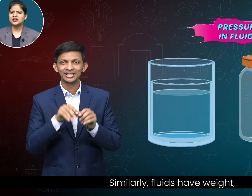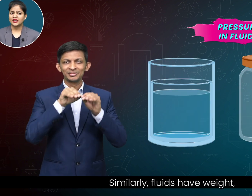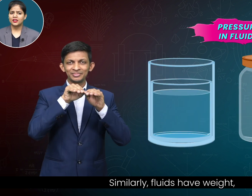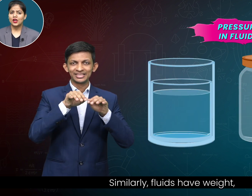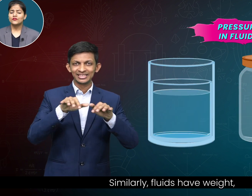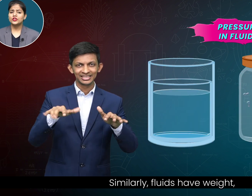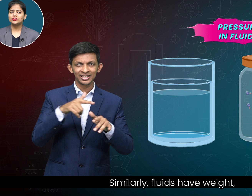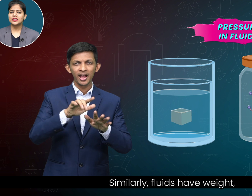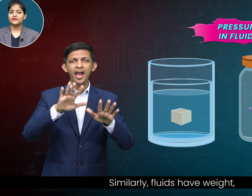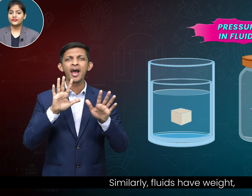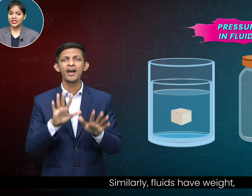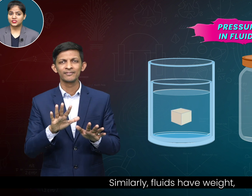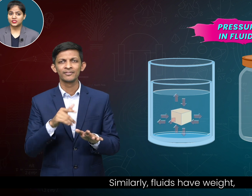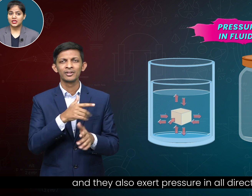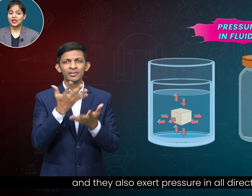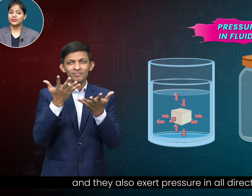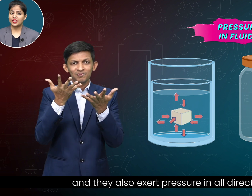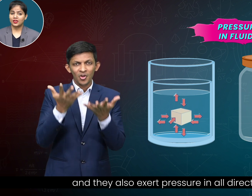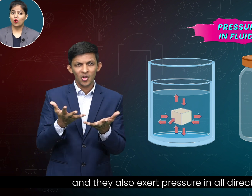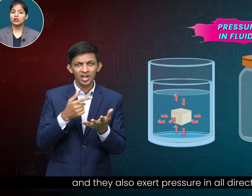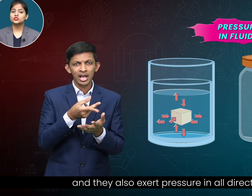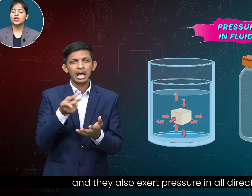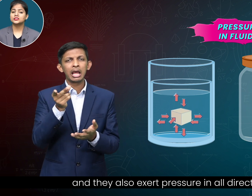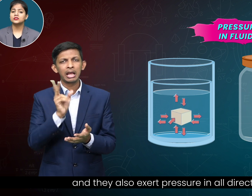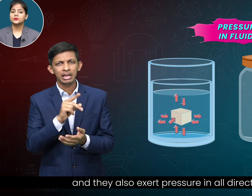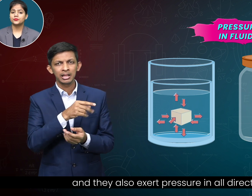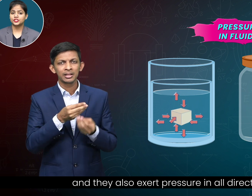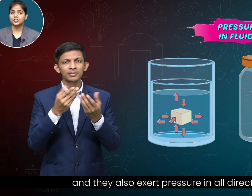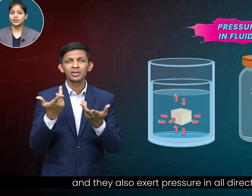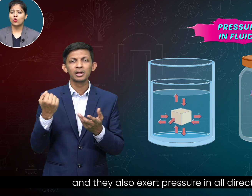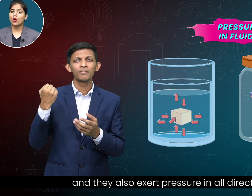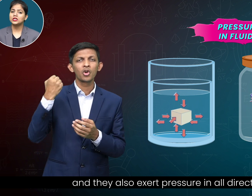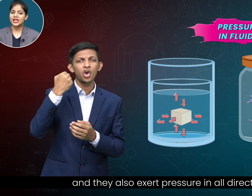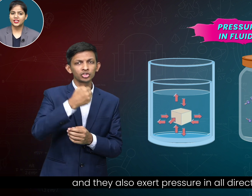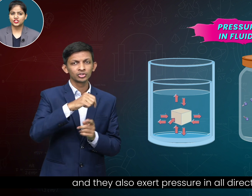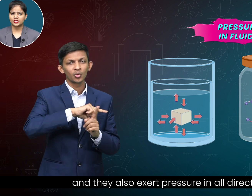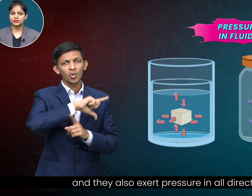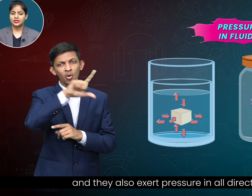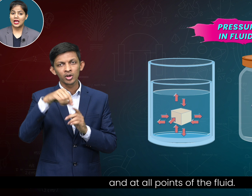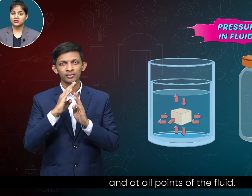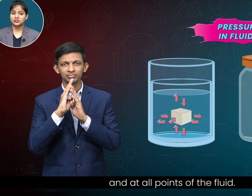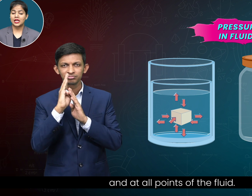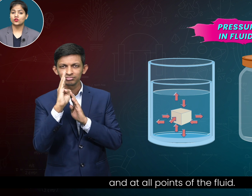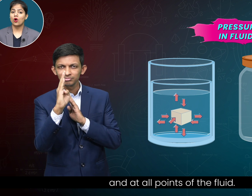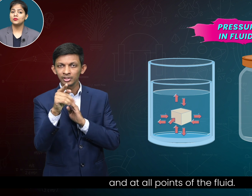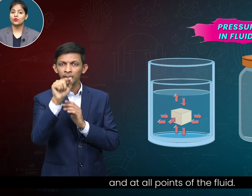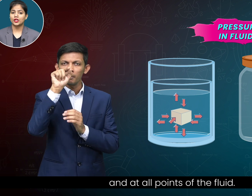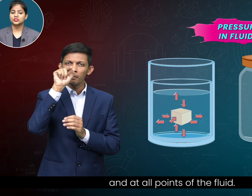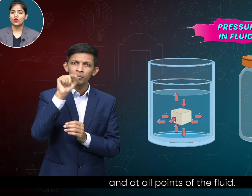Similarly, fluids have weight and they also exert pressure in all directions and at all points of